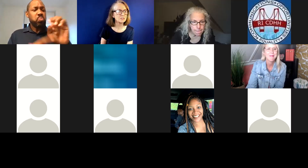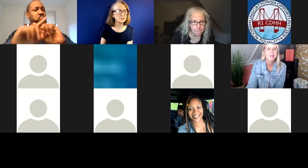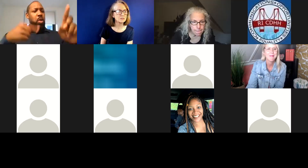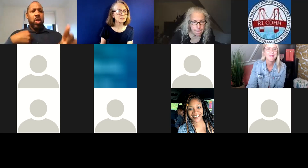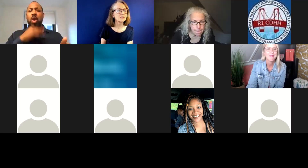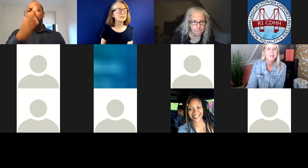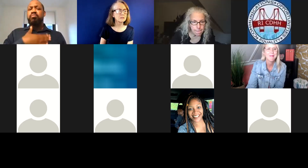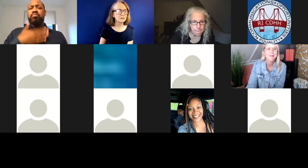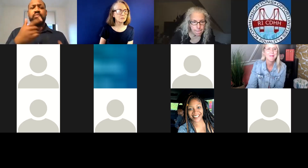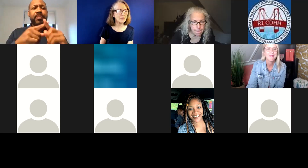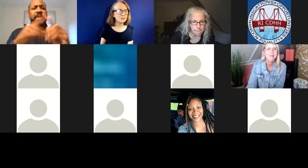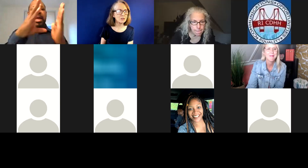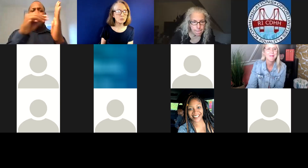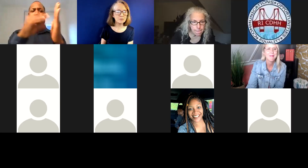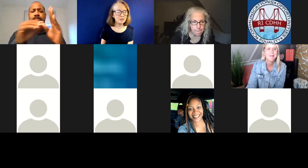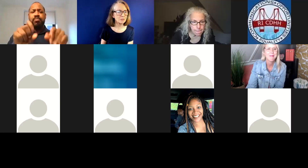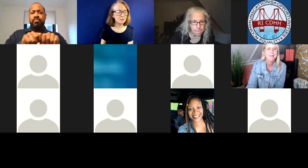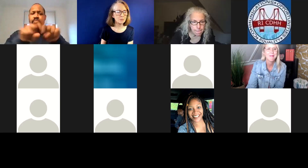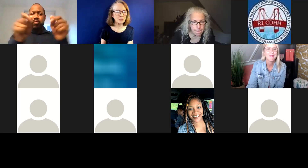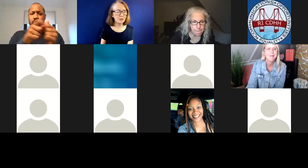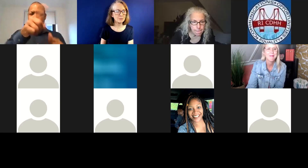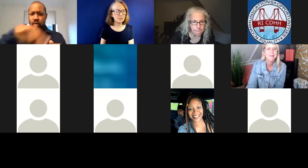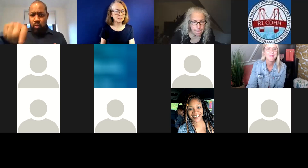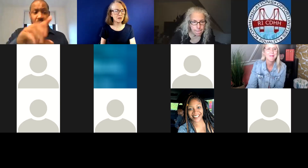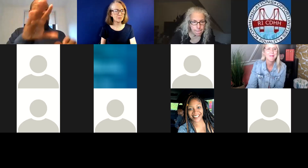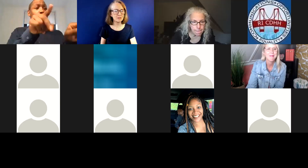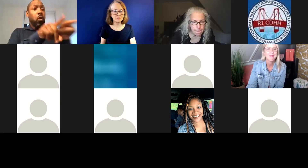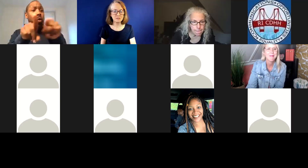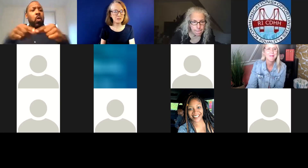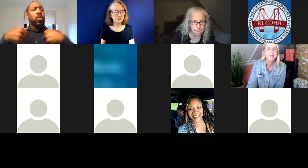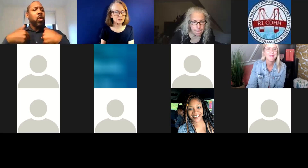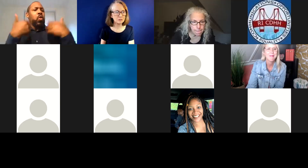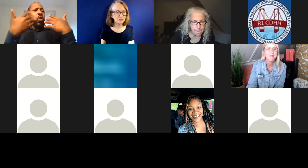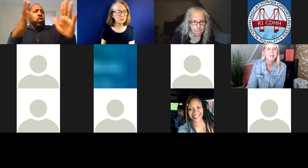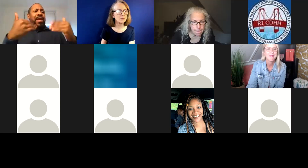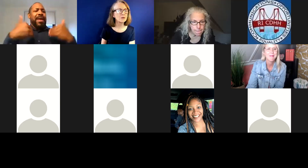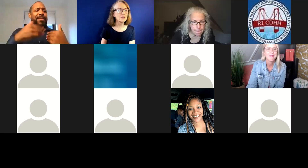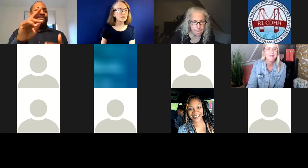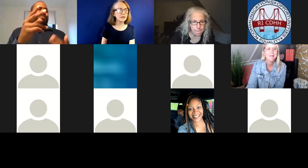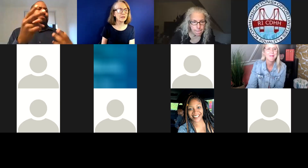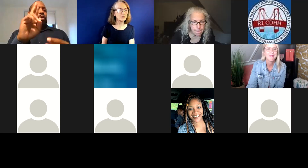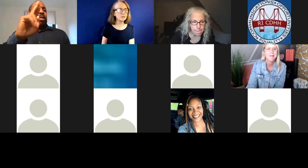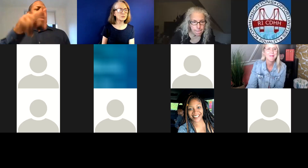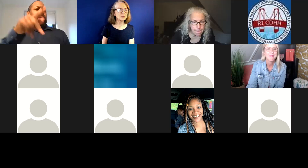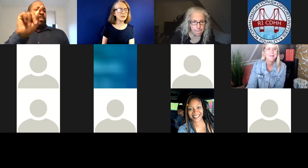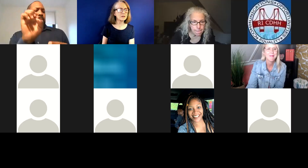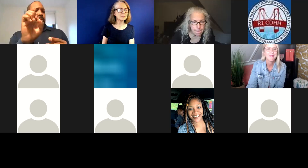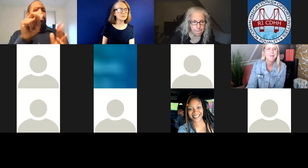procedures. We have it on our website, but I'm more than happy to make a copy and send that to all of you. And we do have